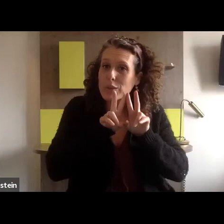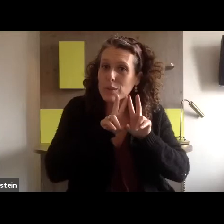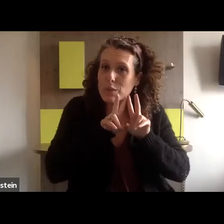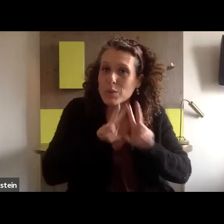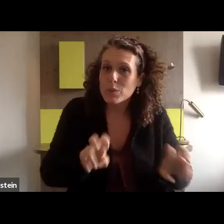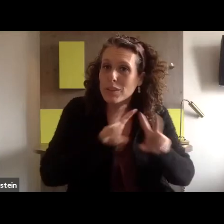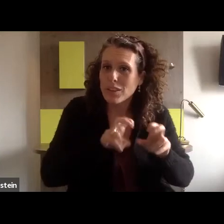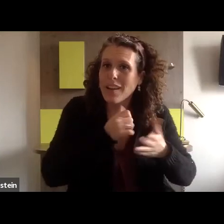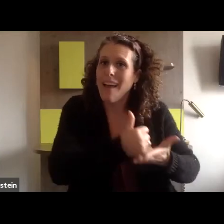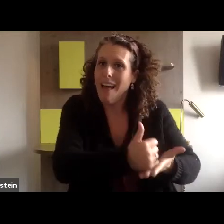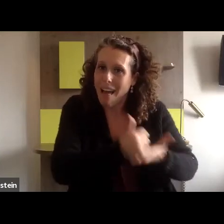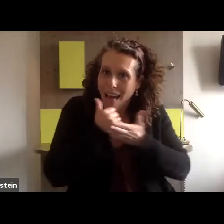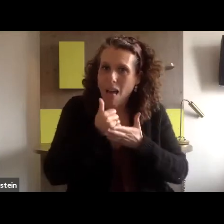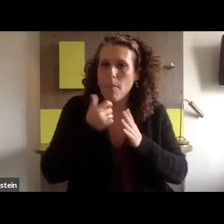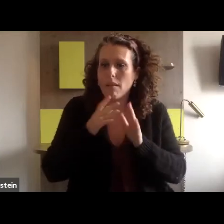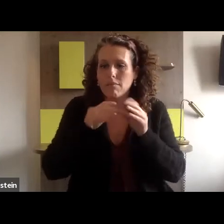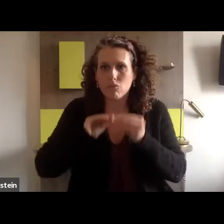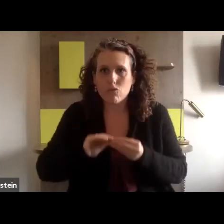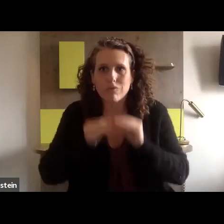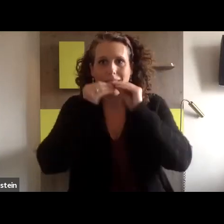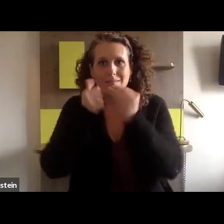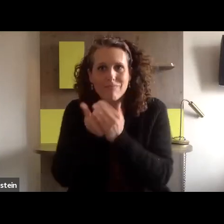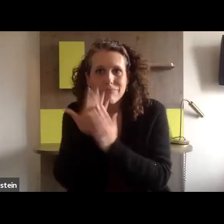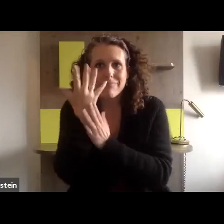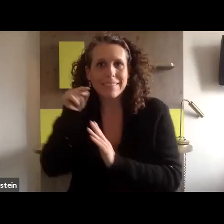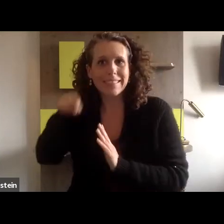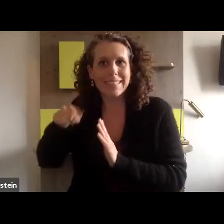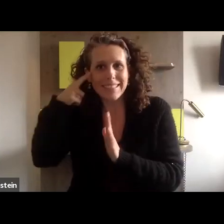test development. If you want to develop tests that